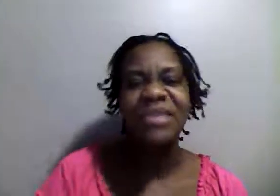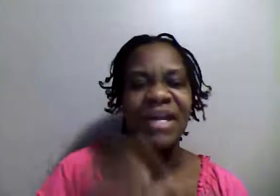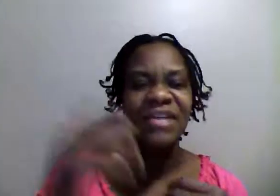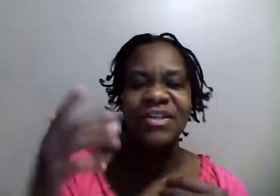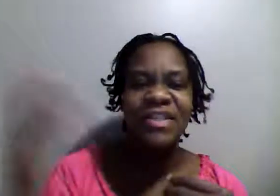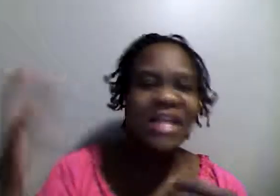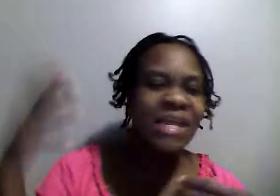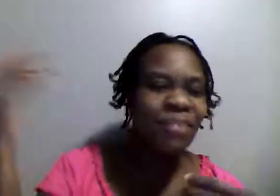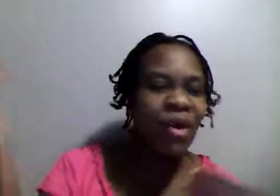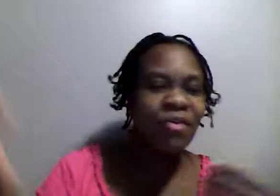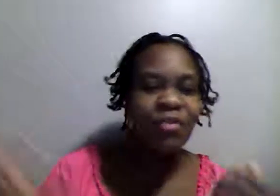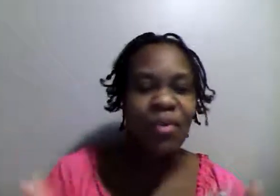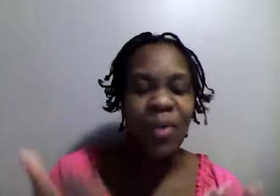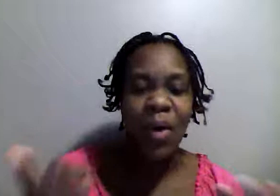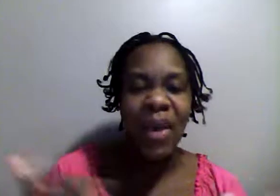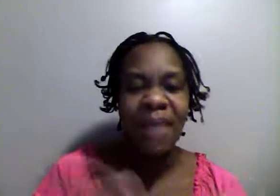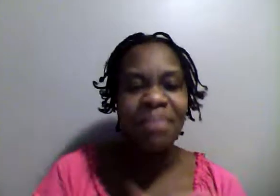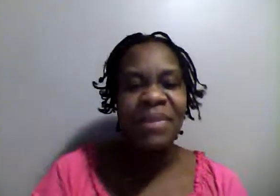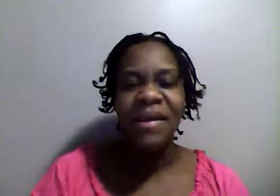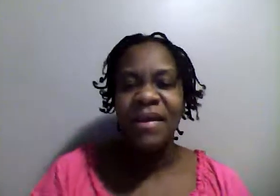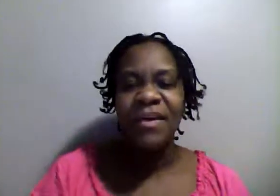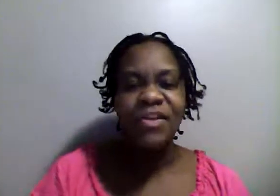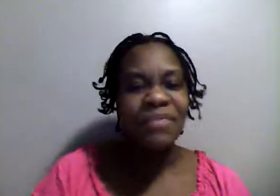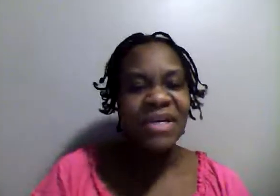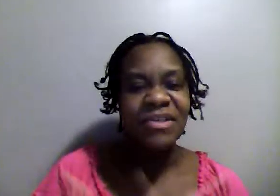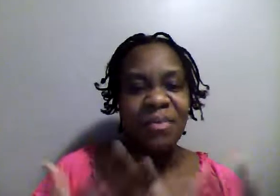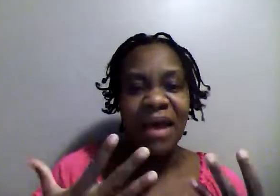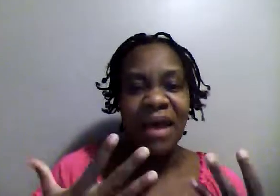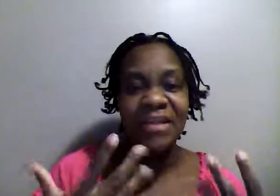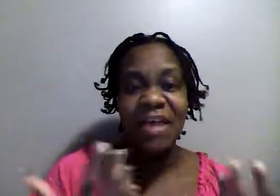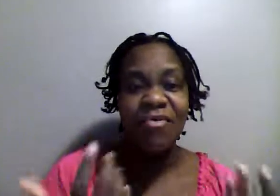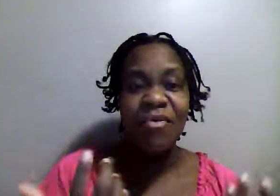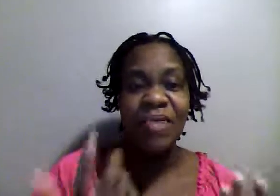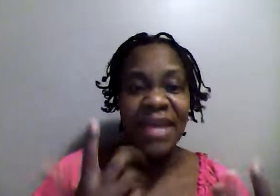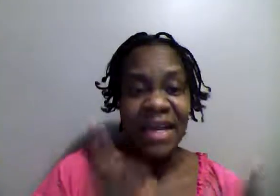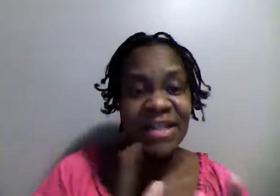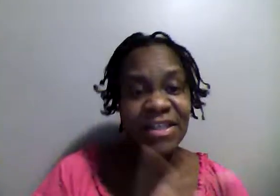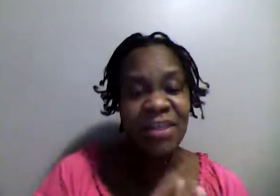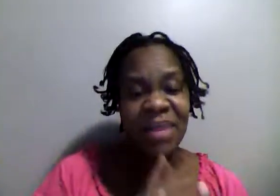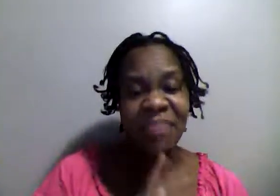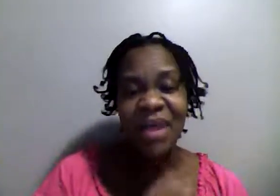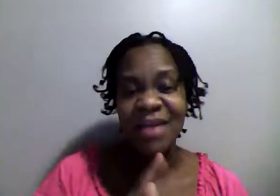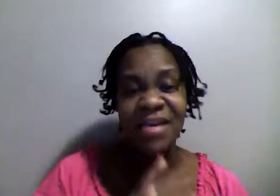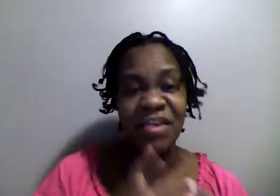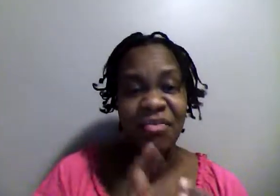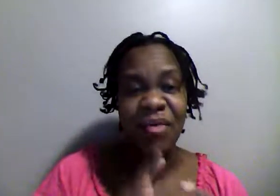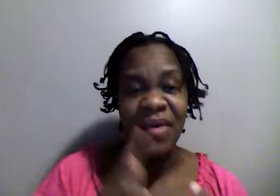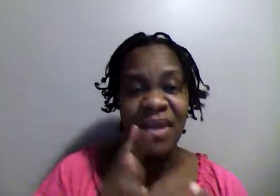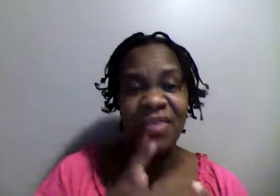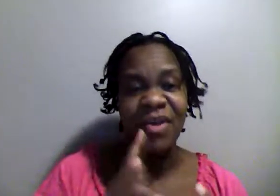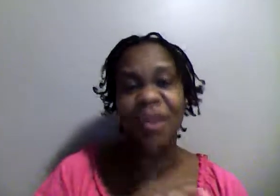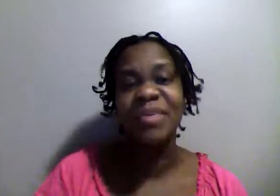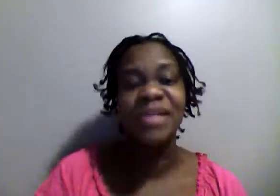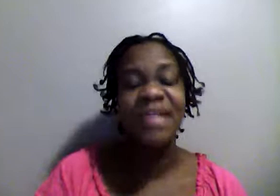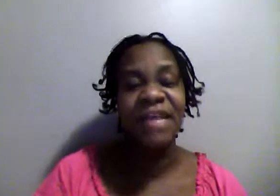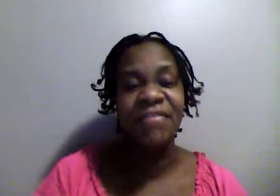it just keep on going. Your tomato plants can grow, the indeterminate plant can grow even up to 10